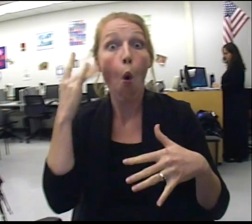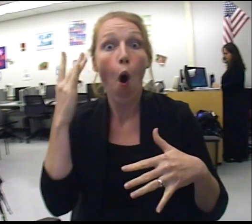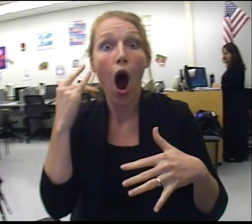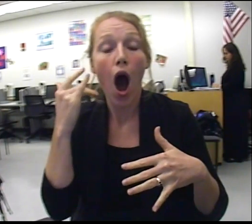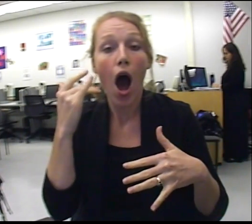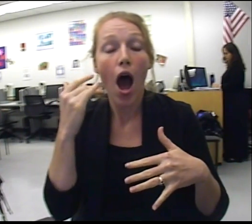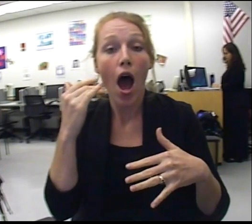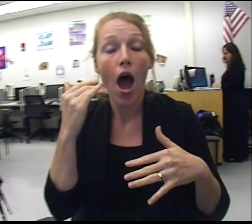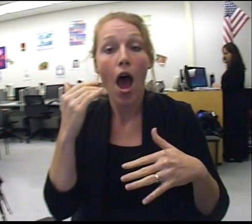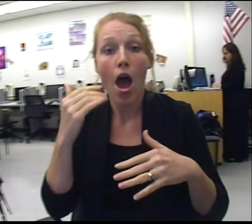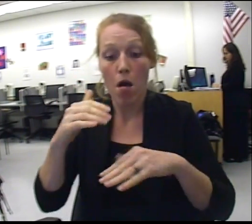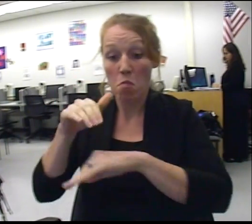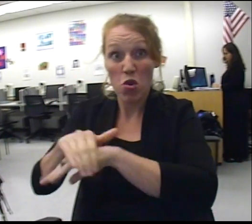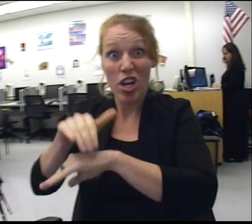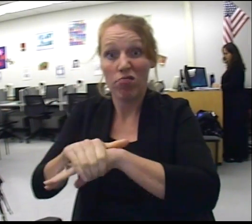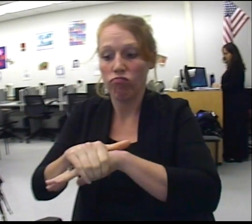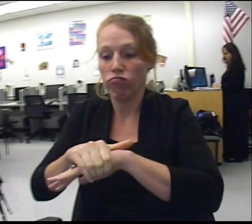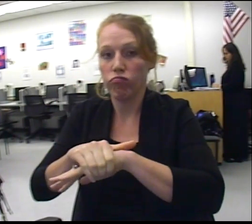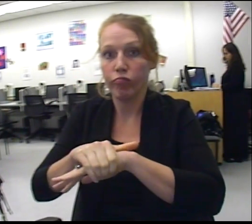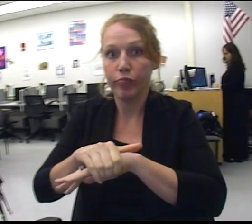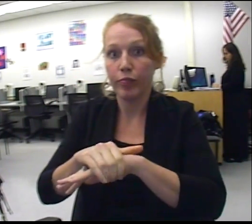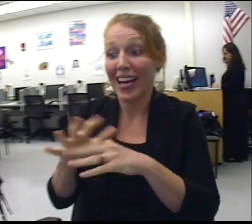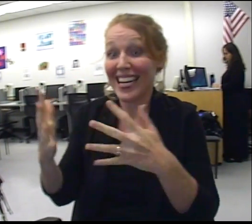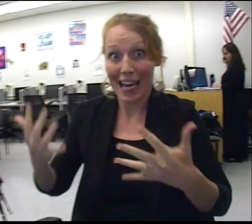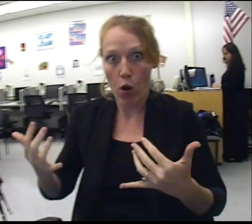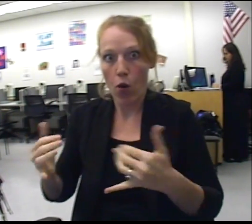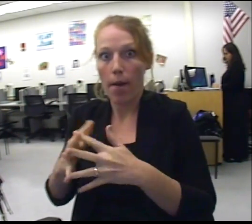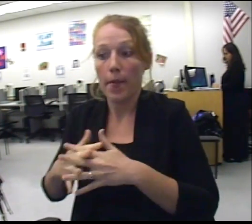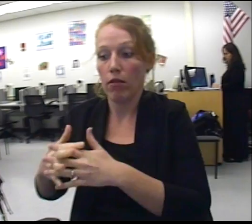supported the colony.